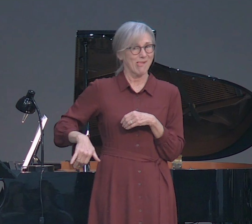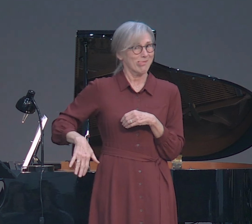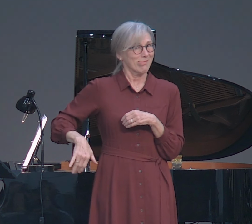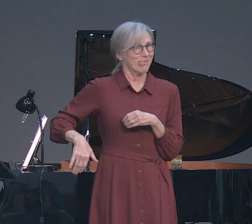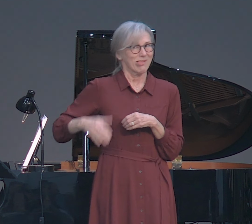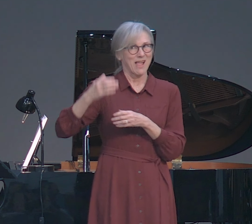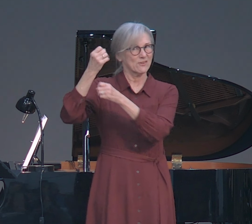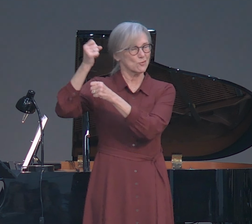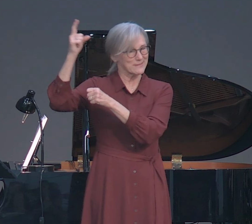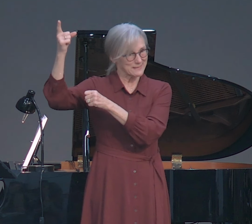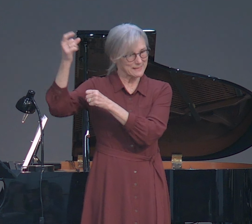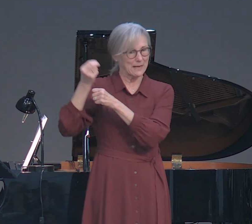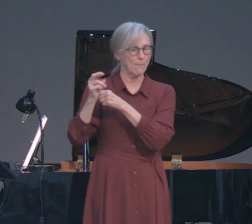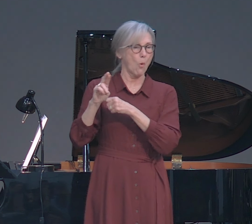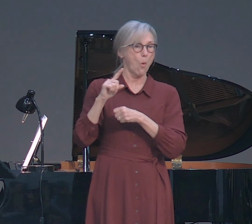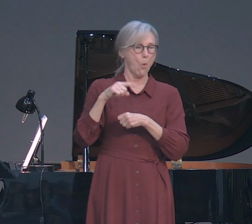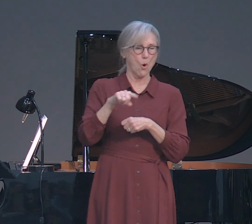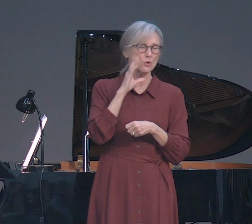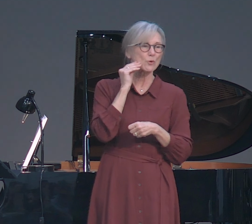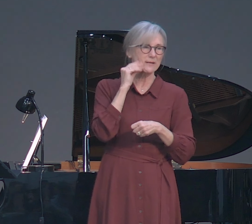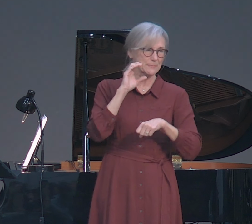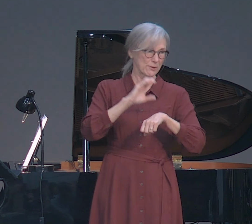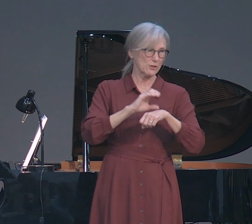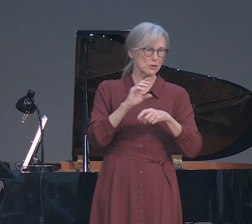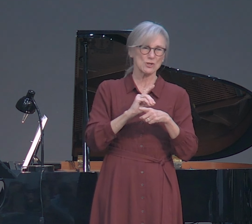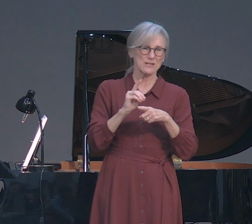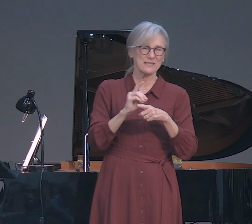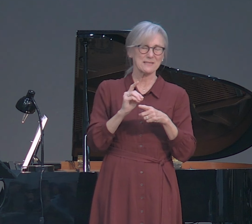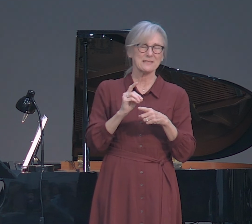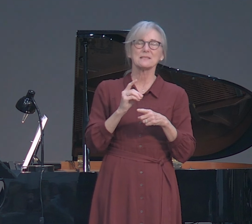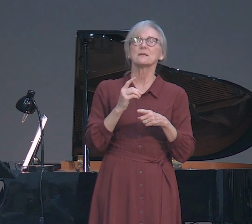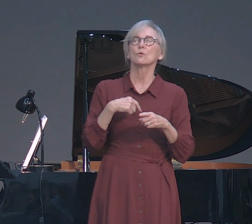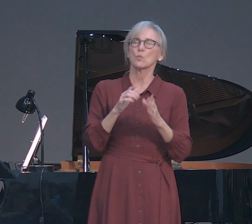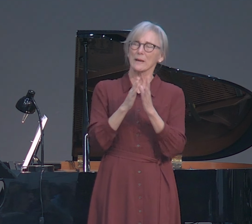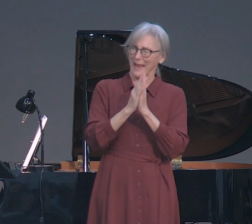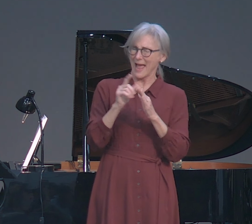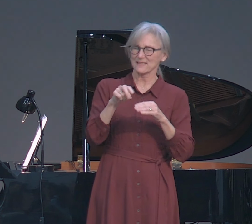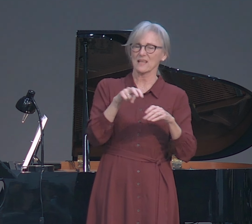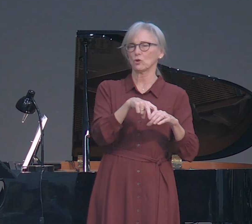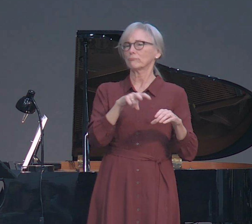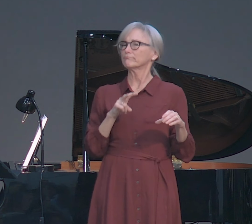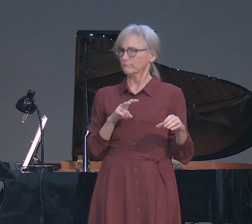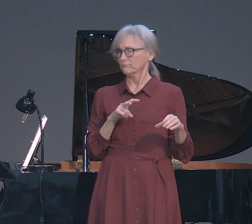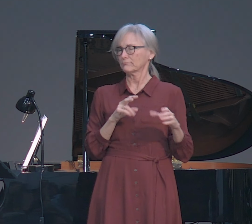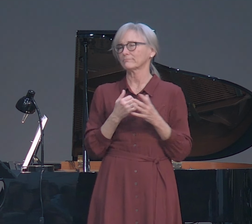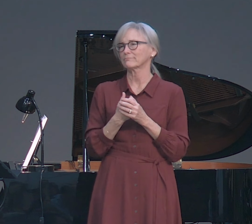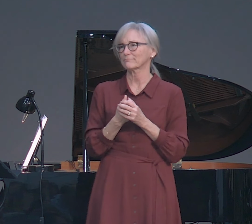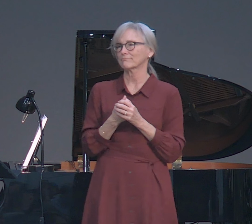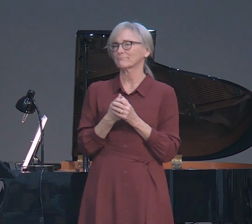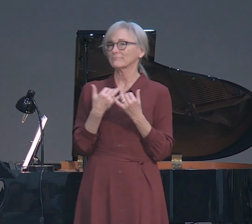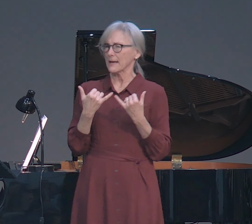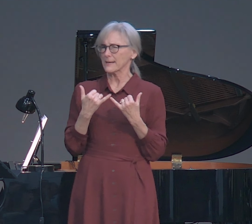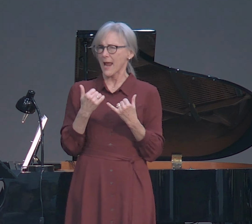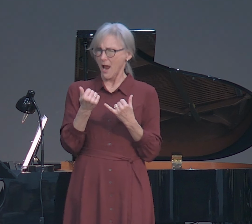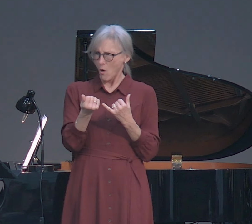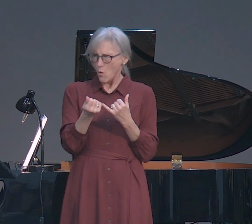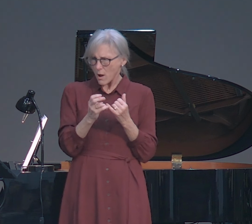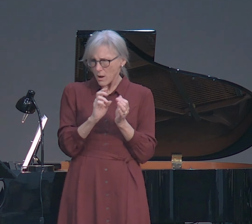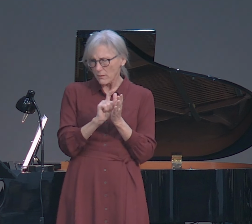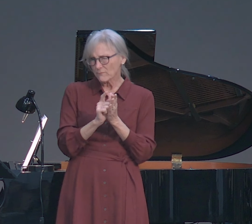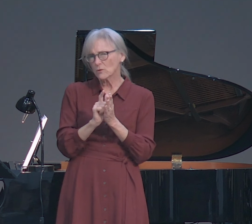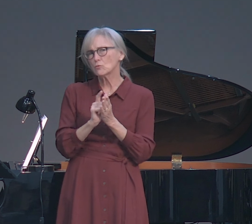church's discipline, we just ask that you would abstain today. Let's take a few